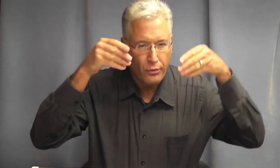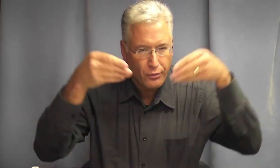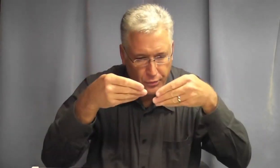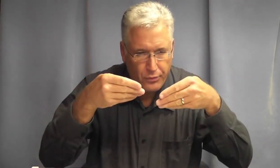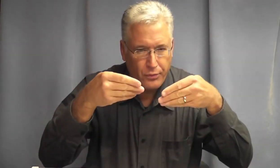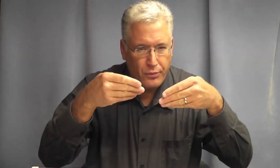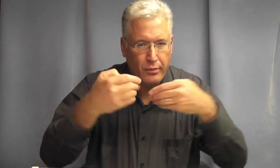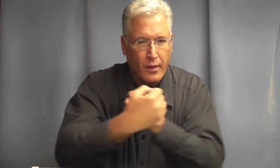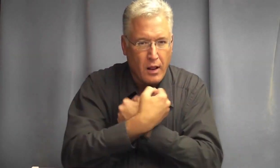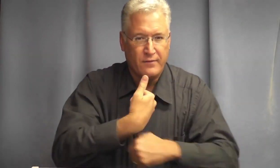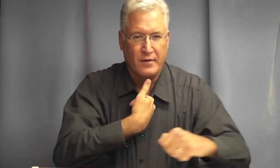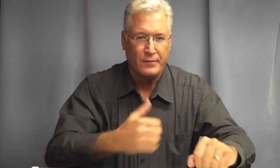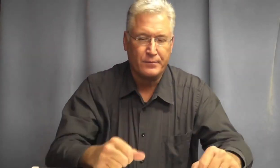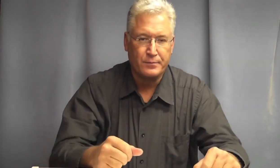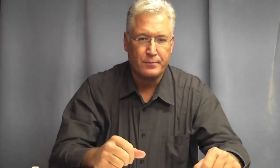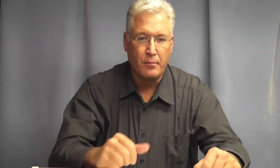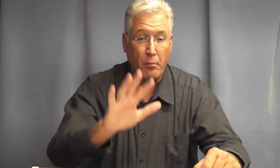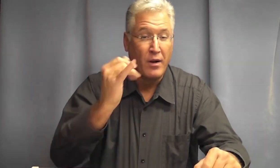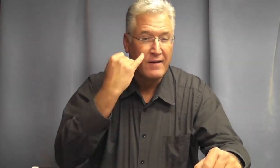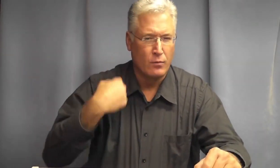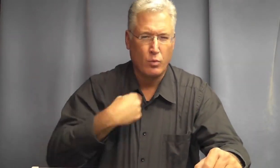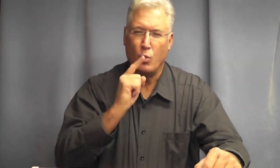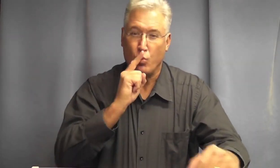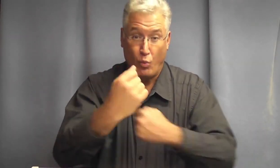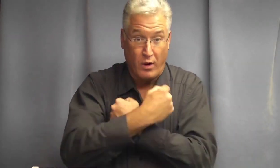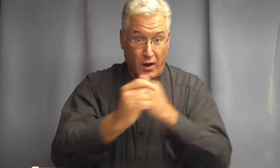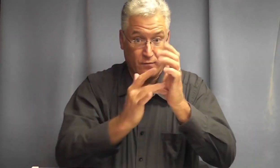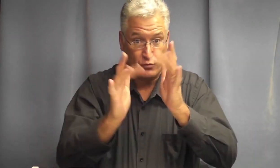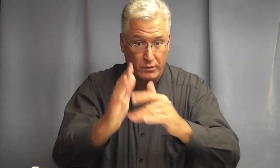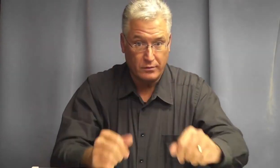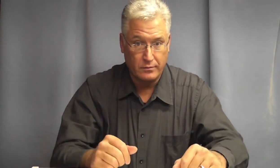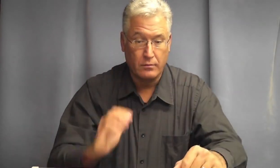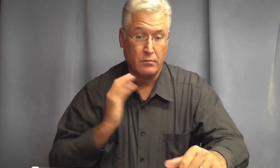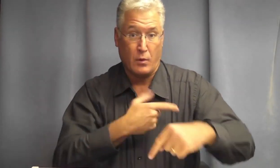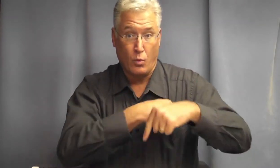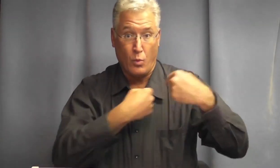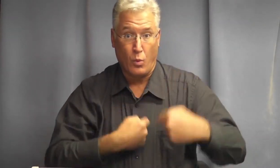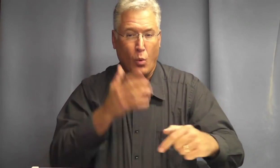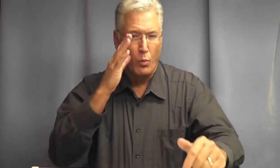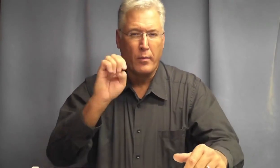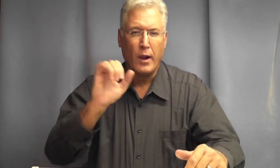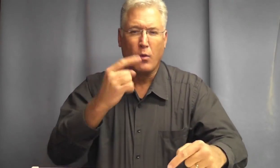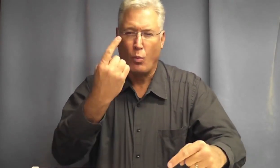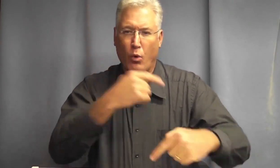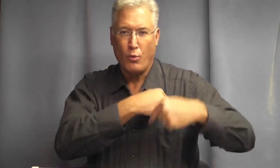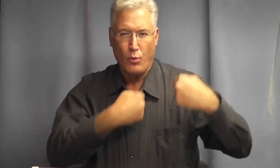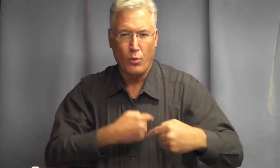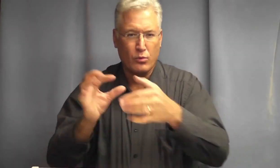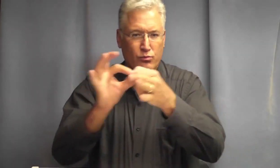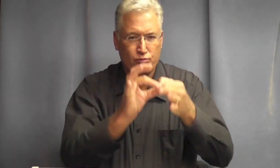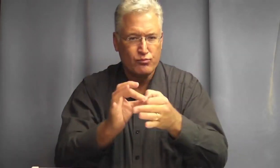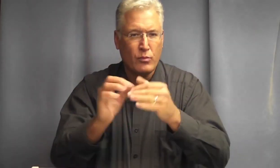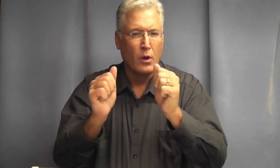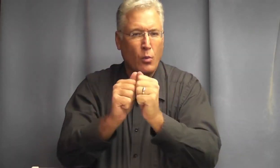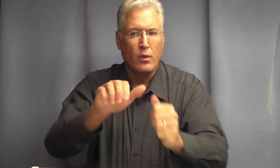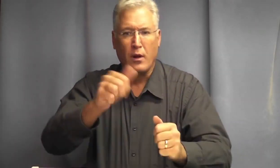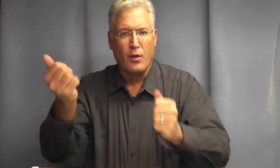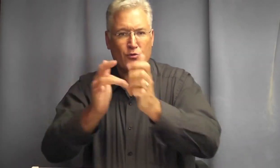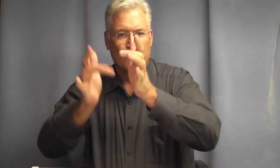If you don't love Christ and are Christ-centered, then you love yourself. You need a heart of love that